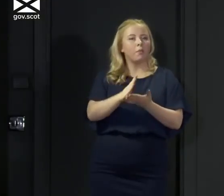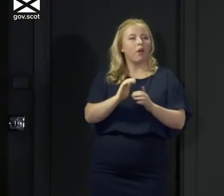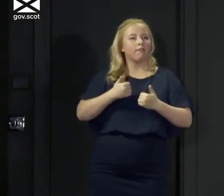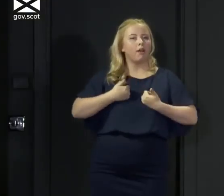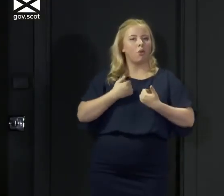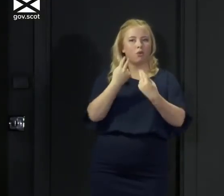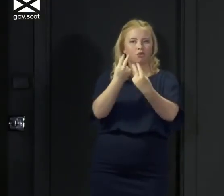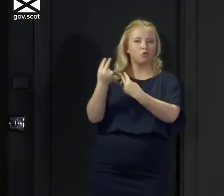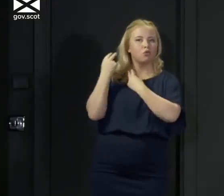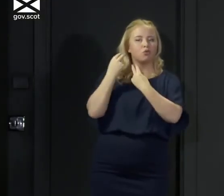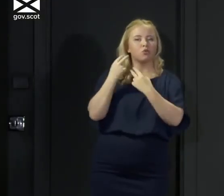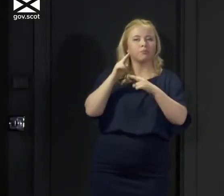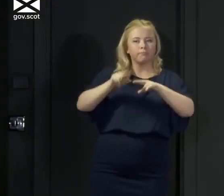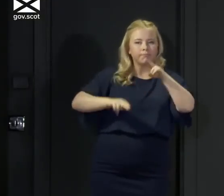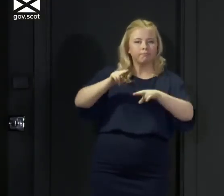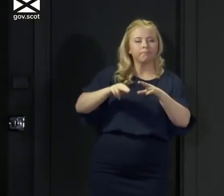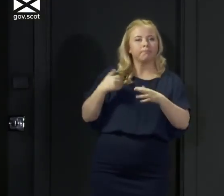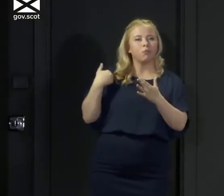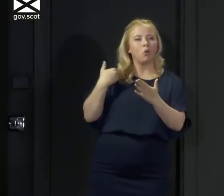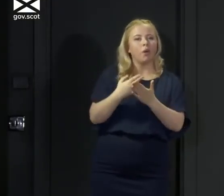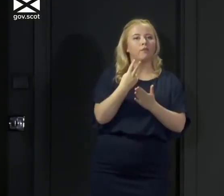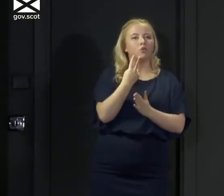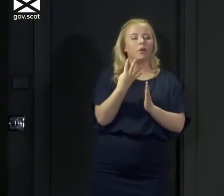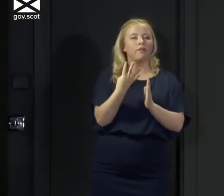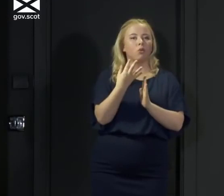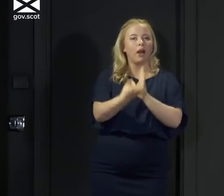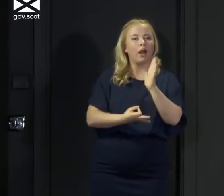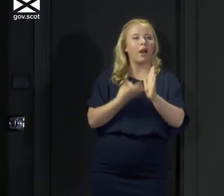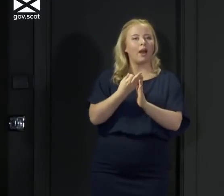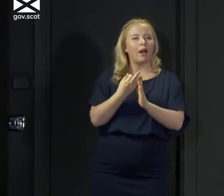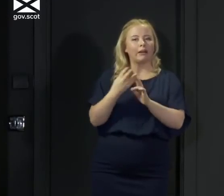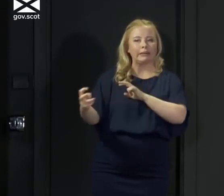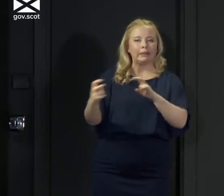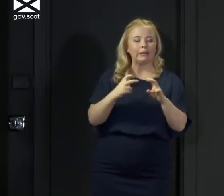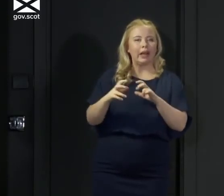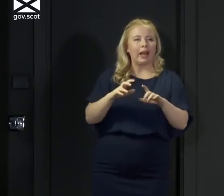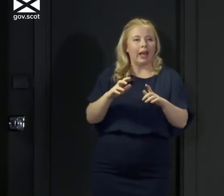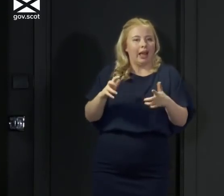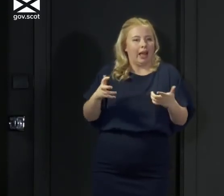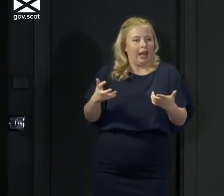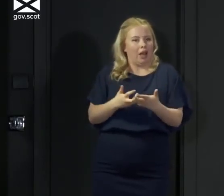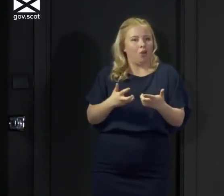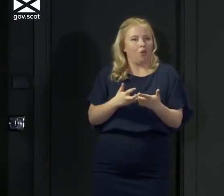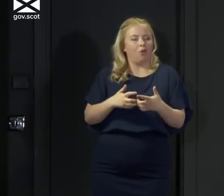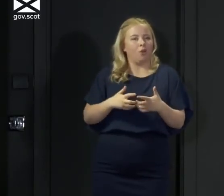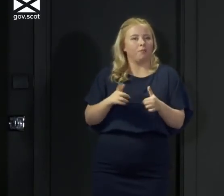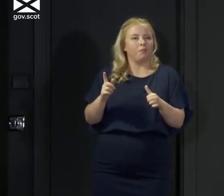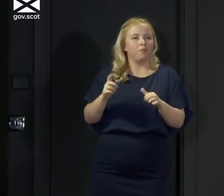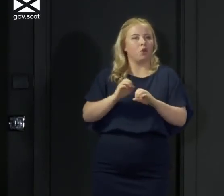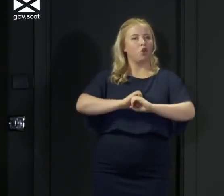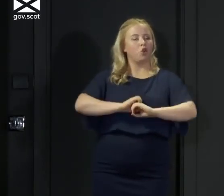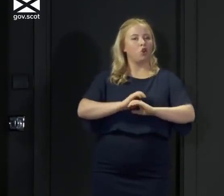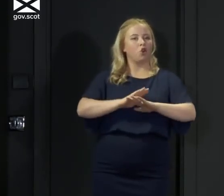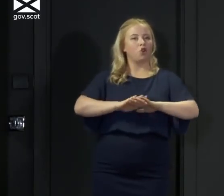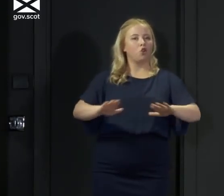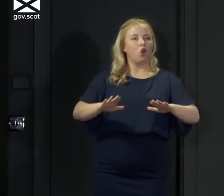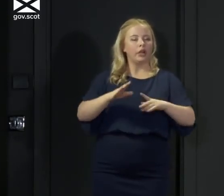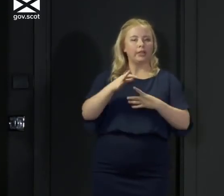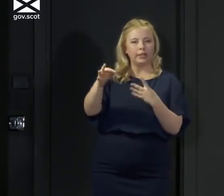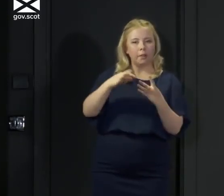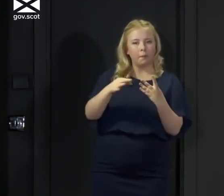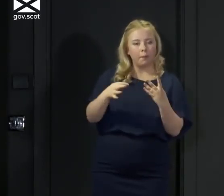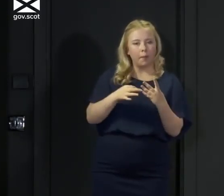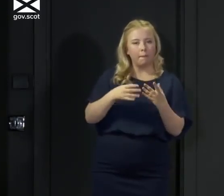over the last 24 hours, the debate about the extent to which asymptomatic transmission is a